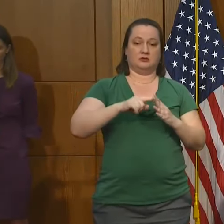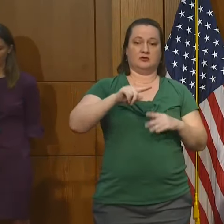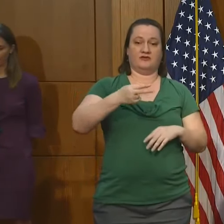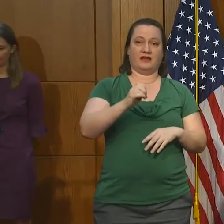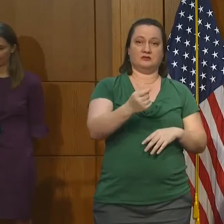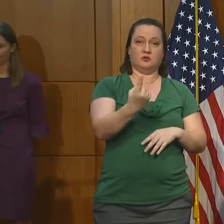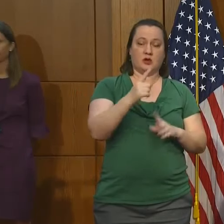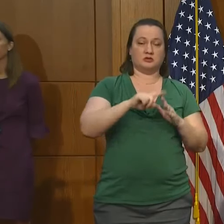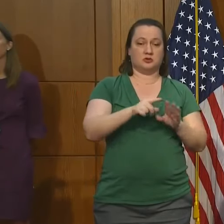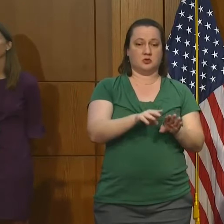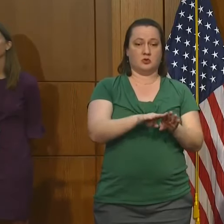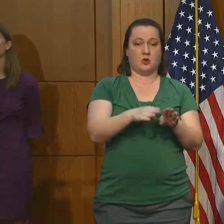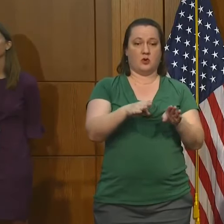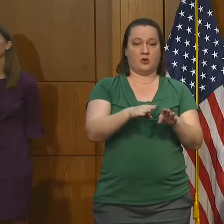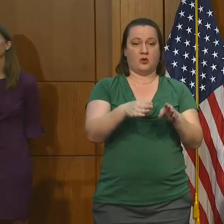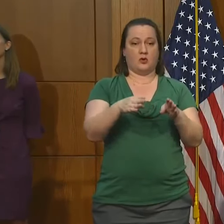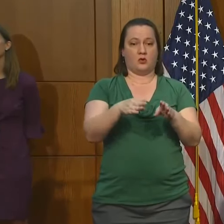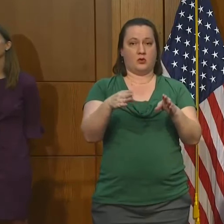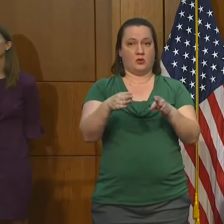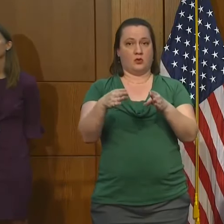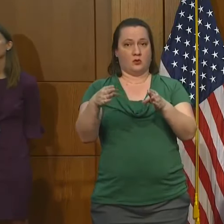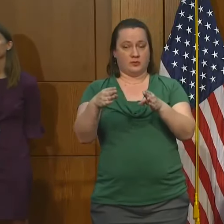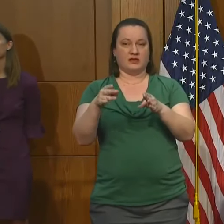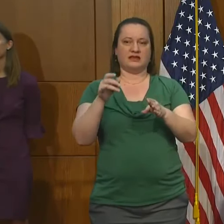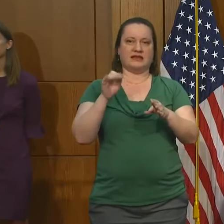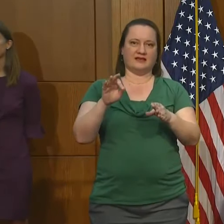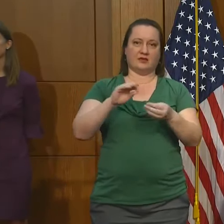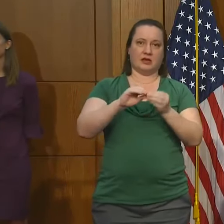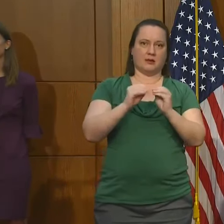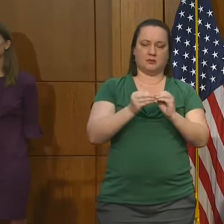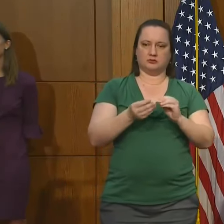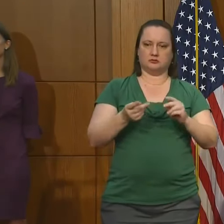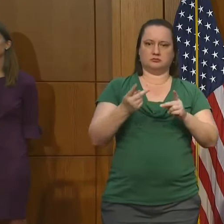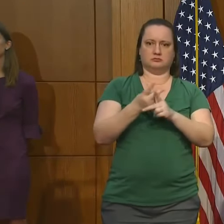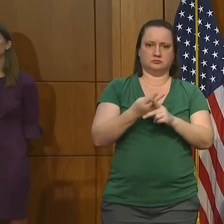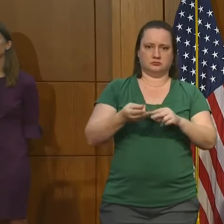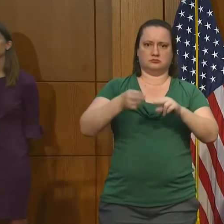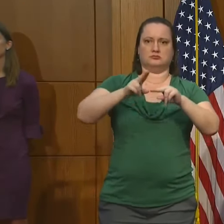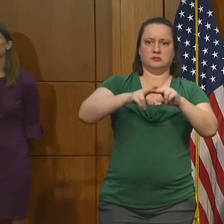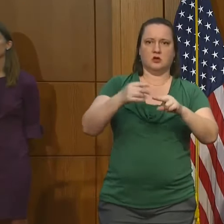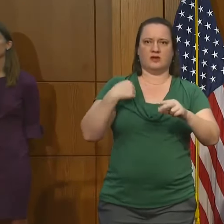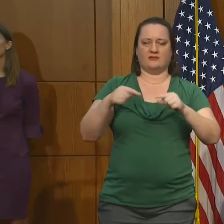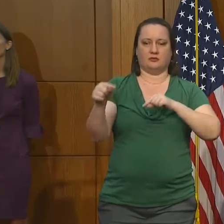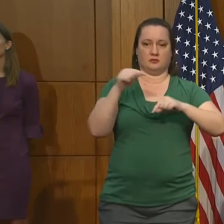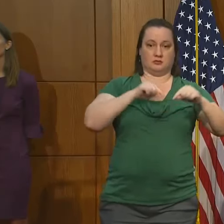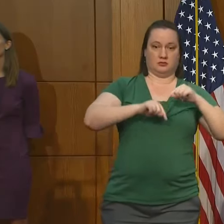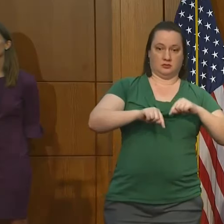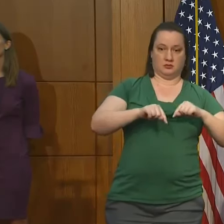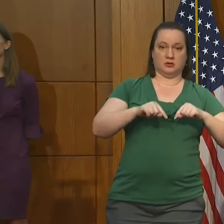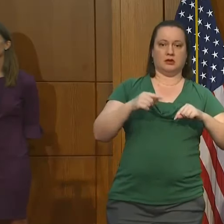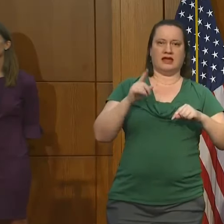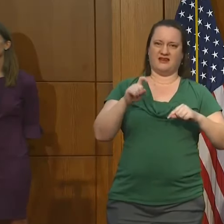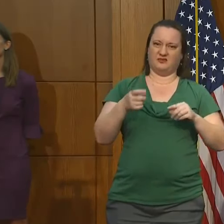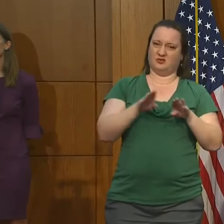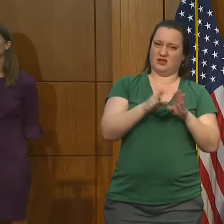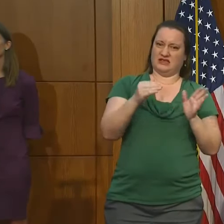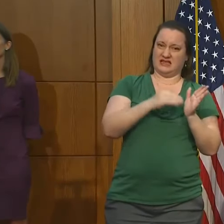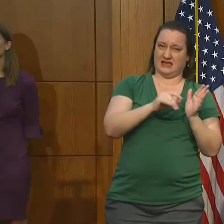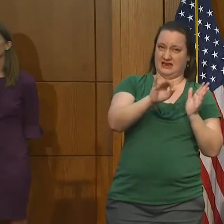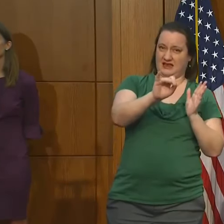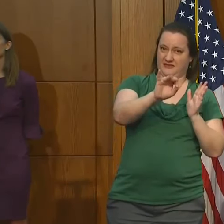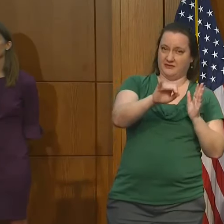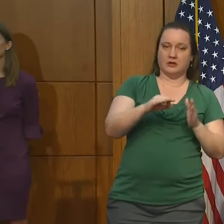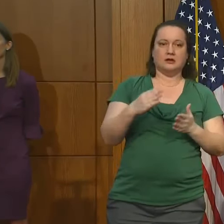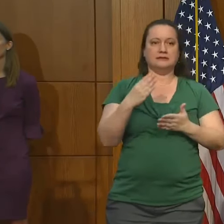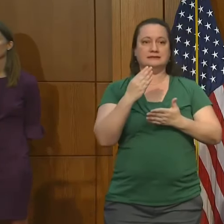lives. Yes. But then we get some spikes, and they have to go back, and you have to shut the state down. There are those out there who say, we're never going